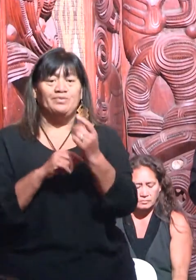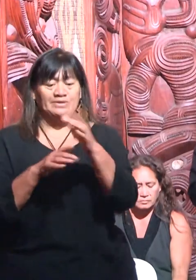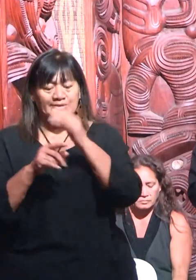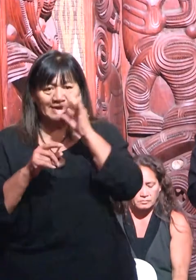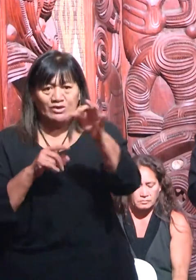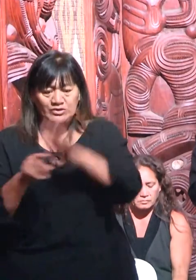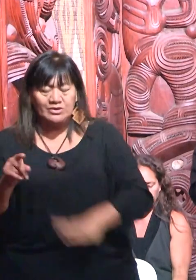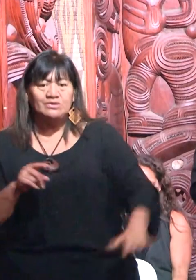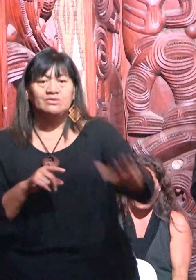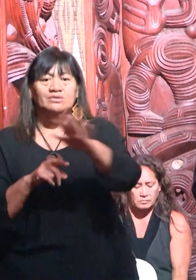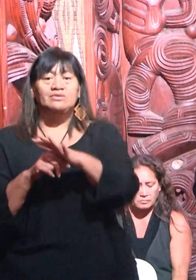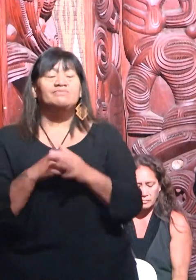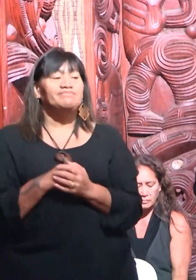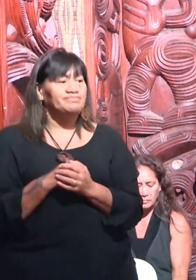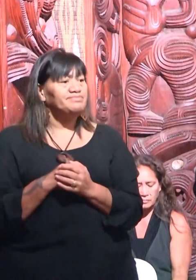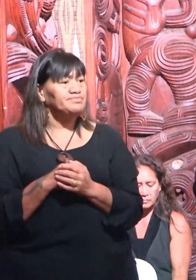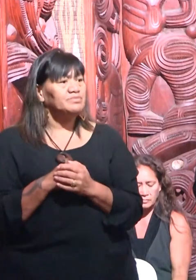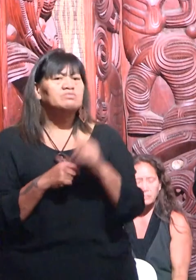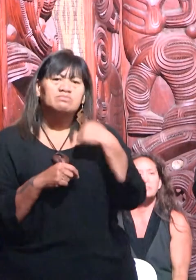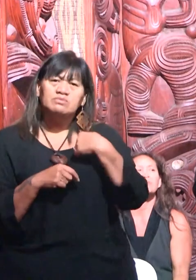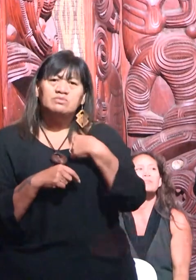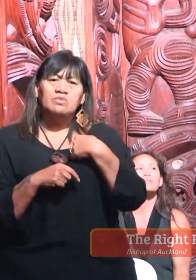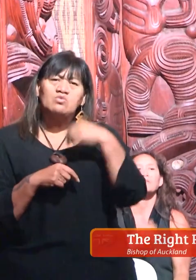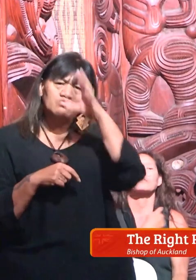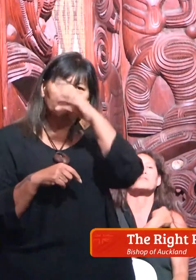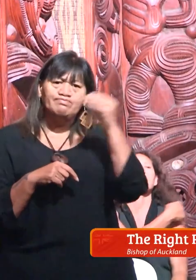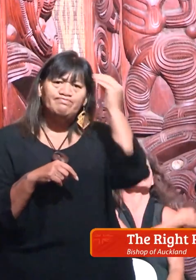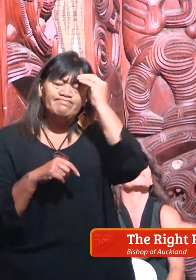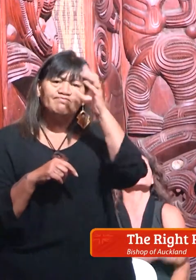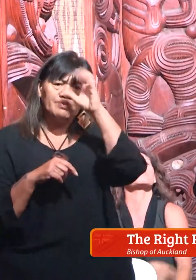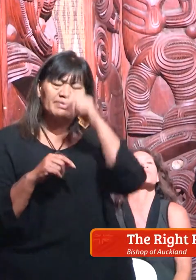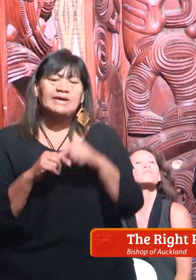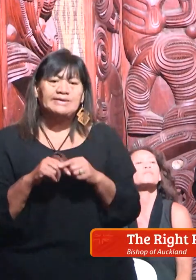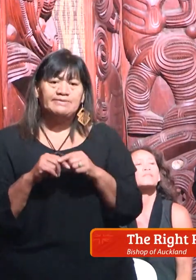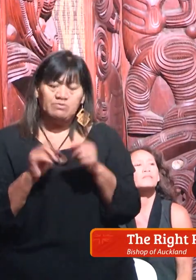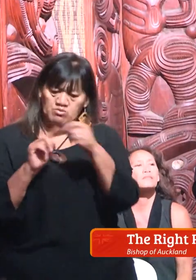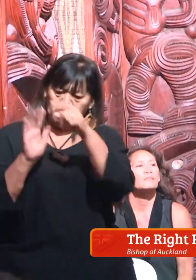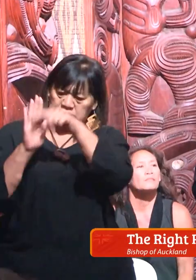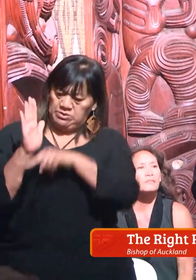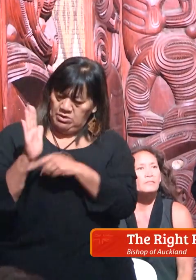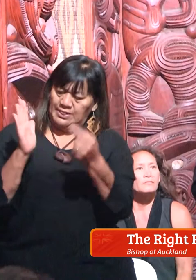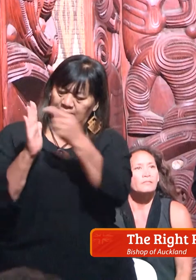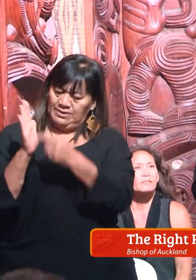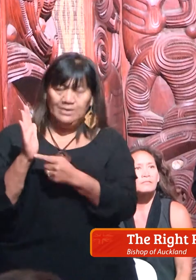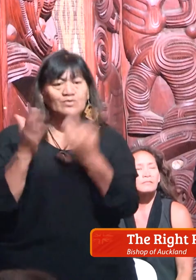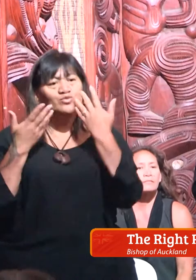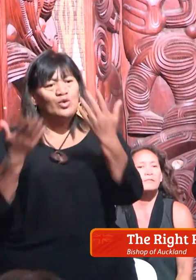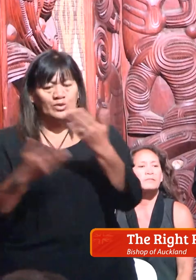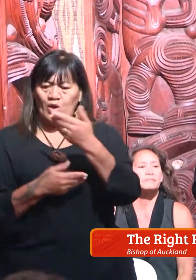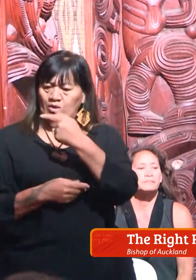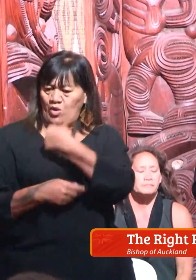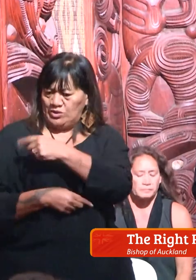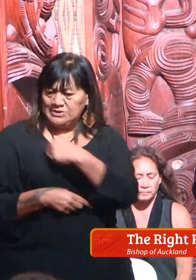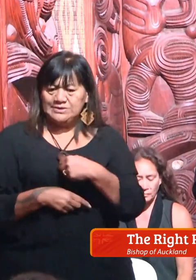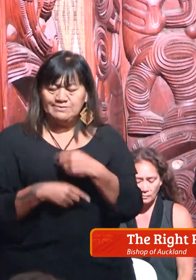We remind ourselves of the principle of an enduring, respectful and honest